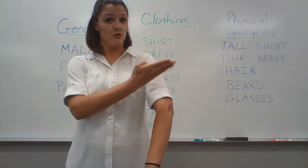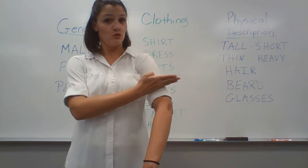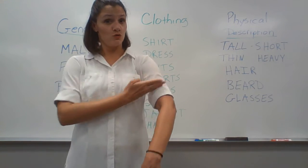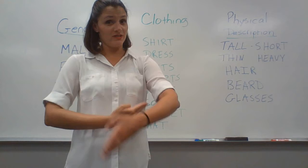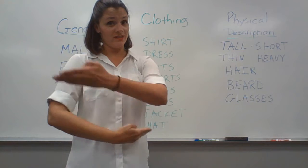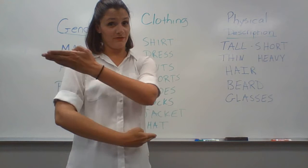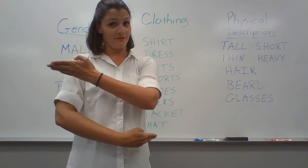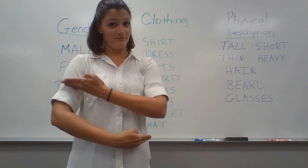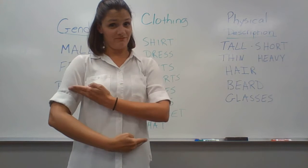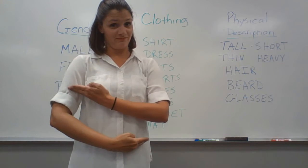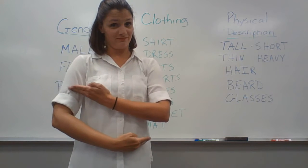short sleeve,